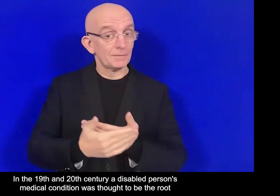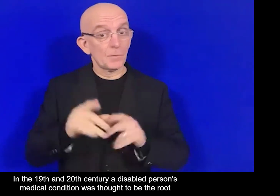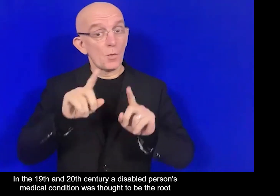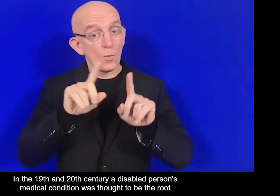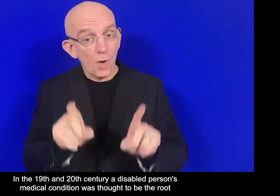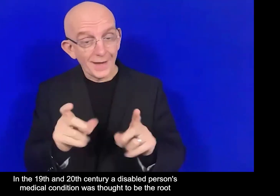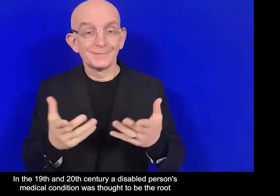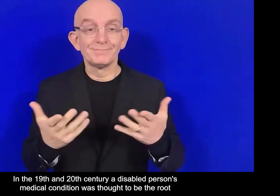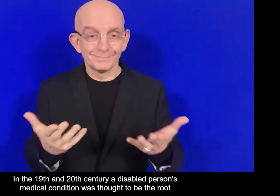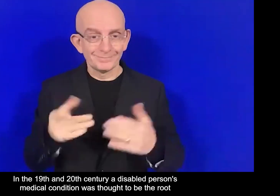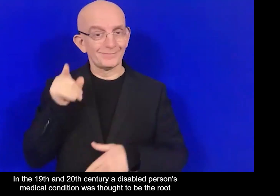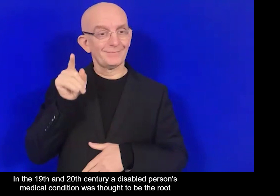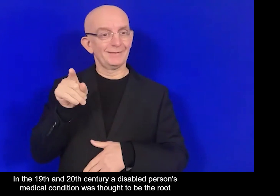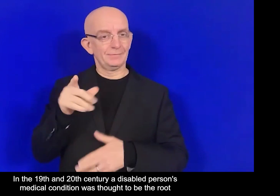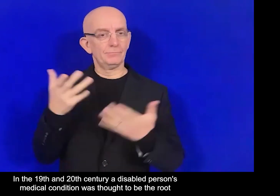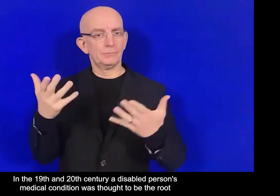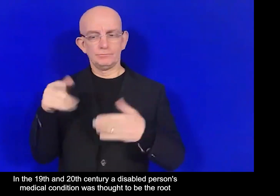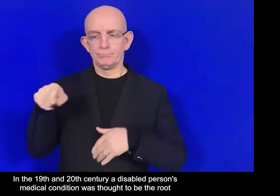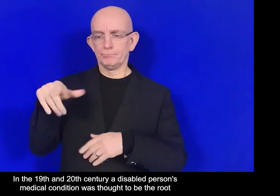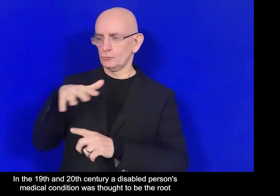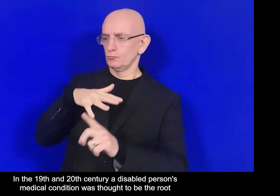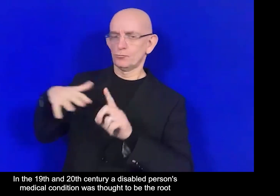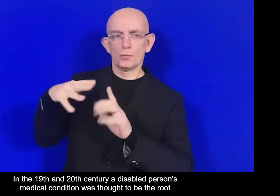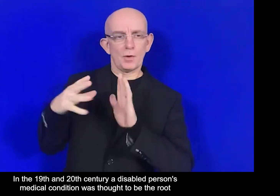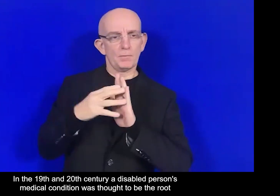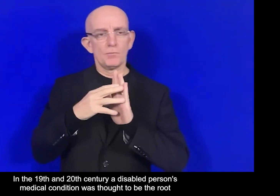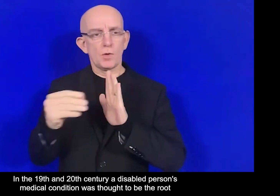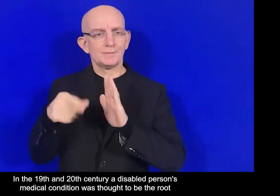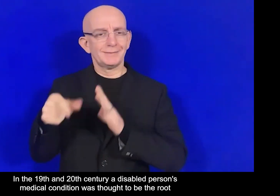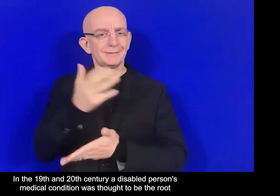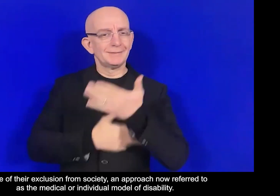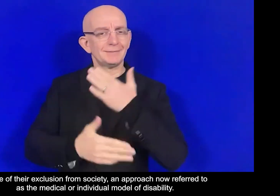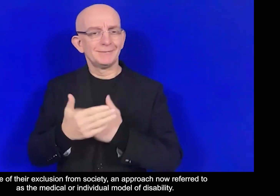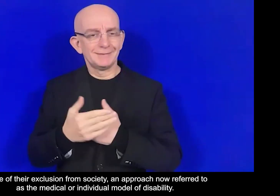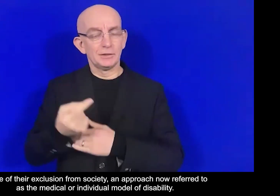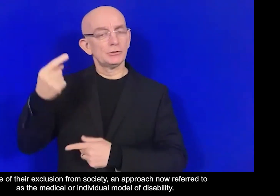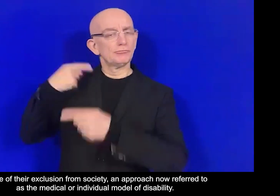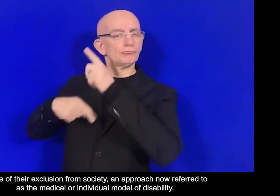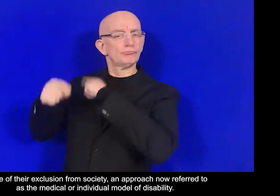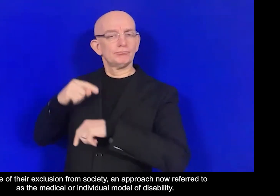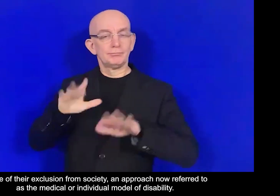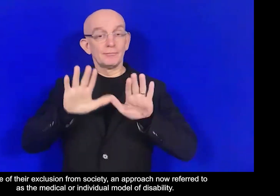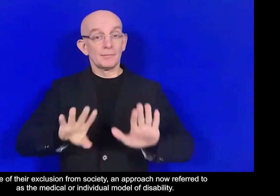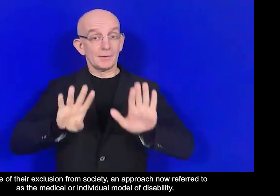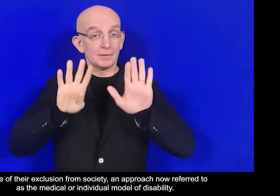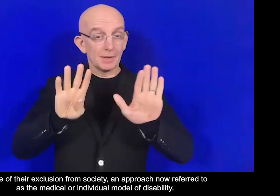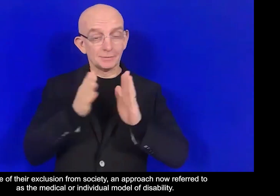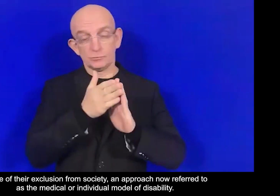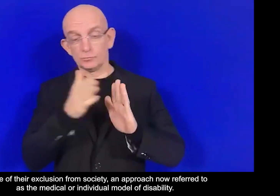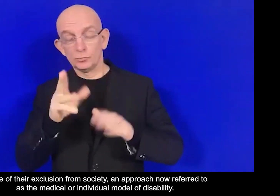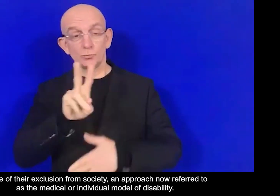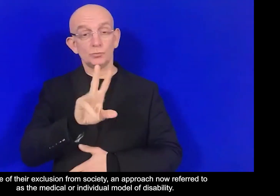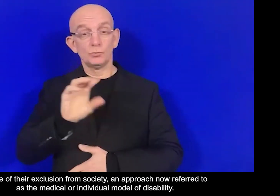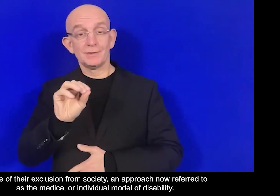person's medical condition was thought to be the root cause of their